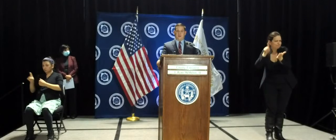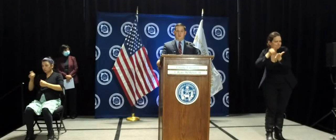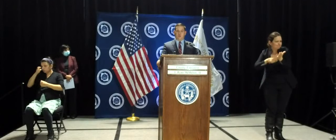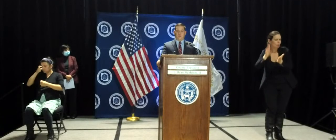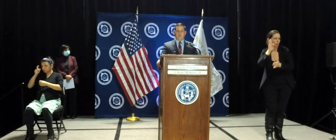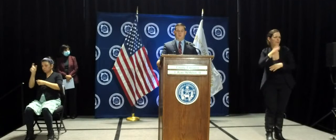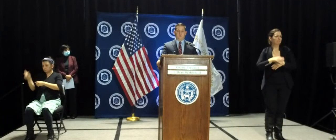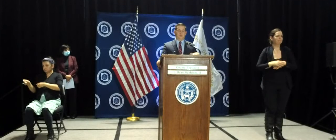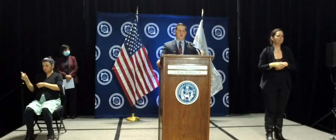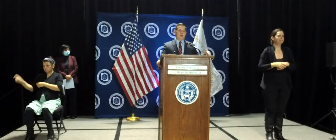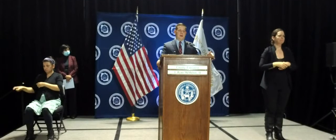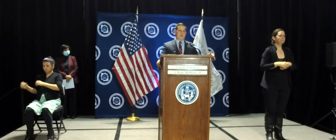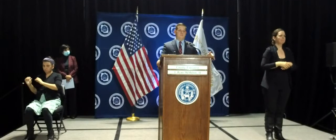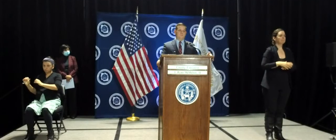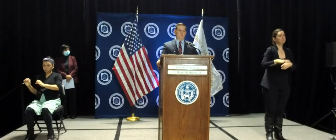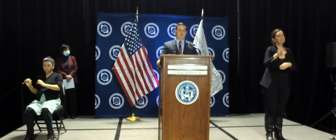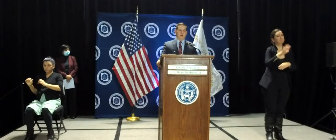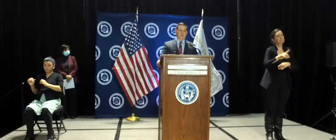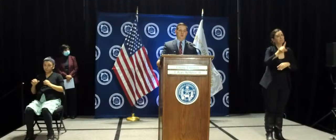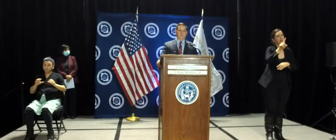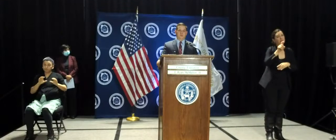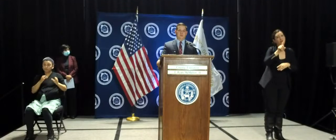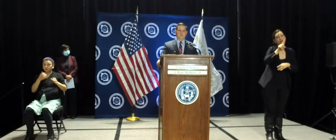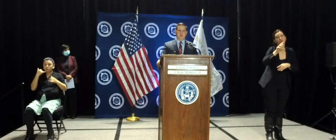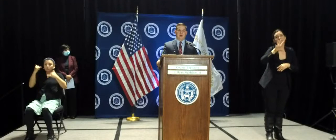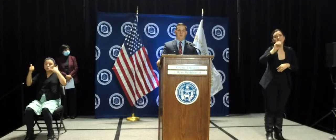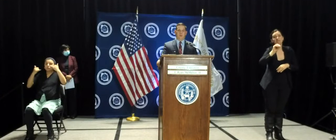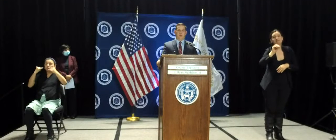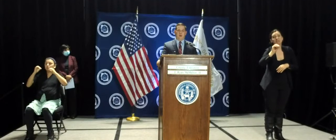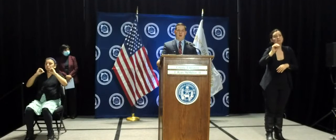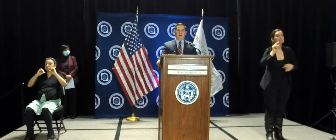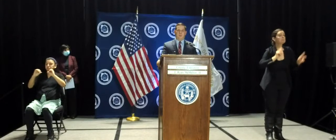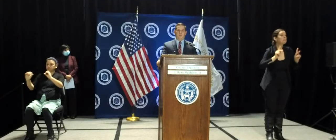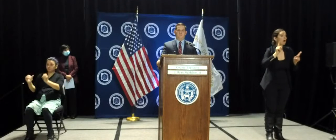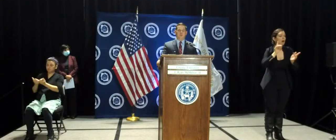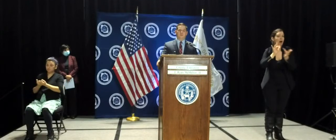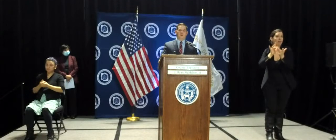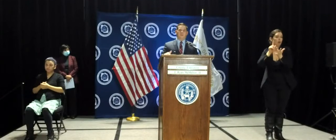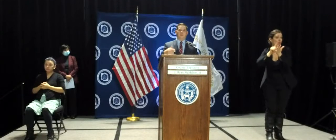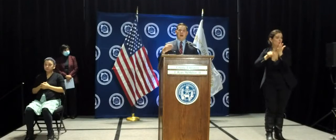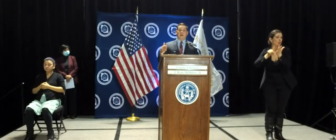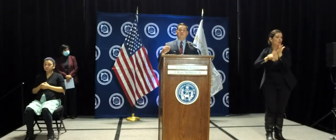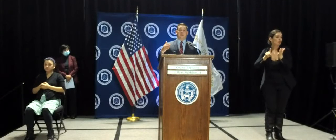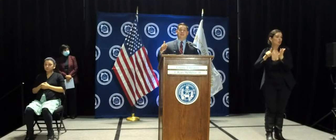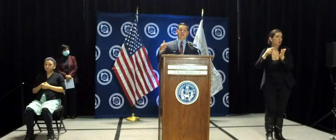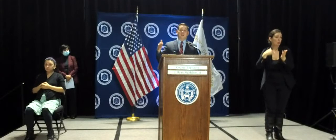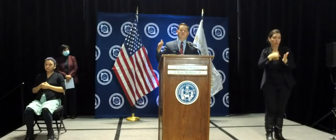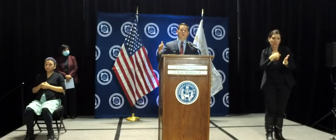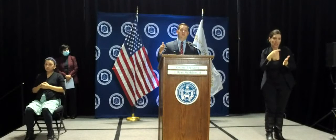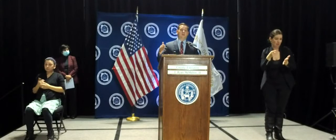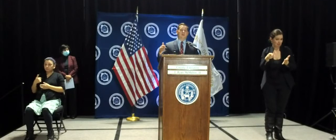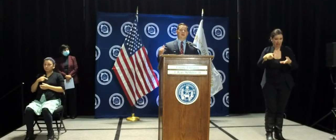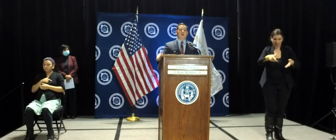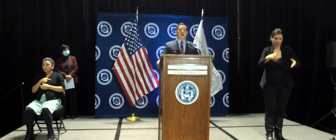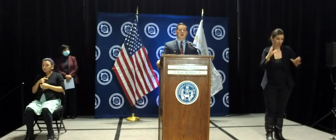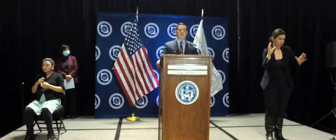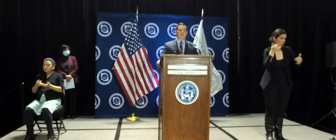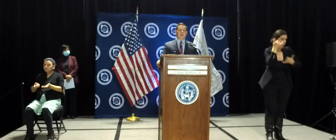over the last 2 weeks to Dr. Gupta's team to help beef up that investigative